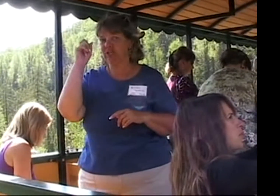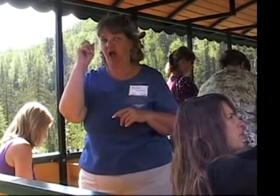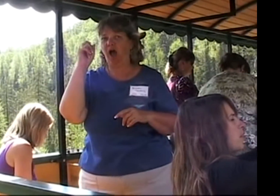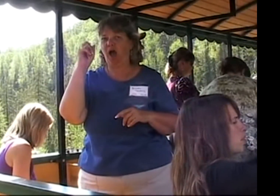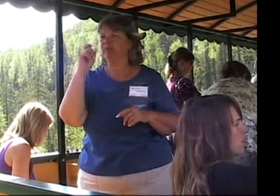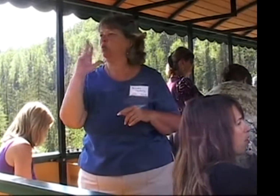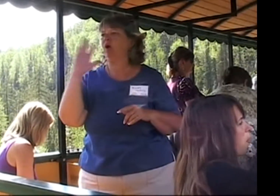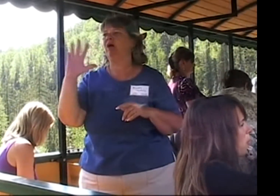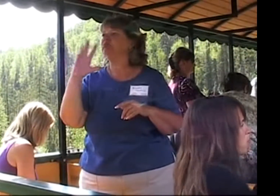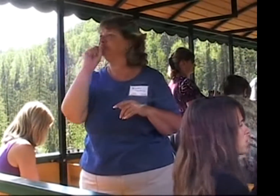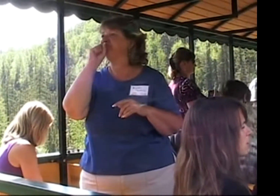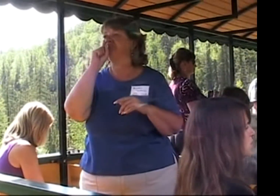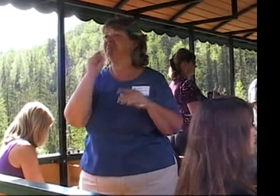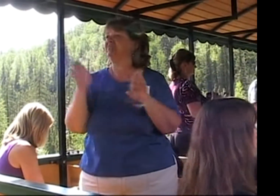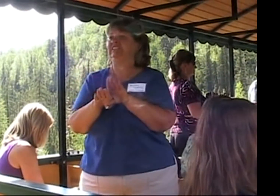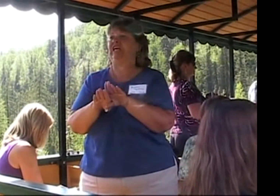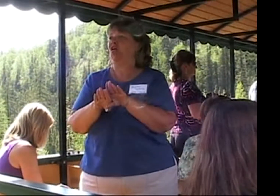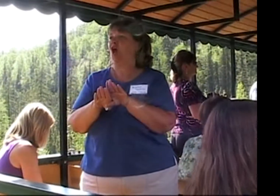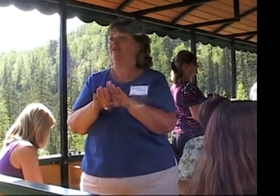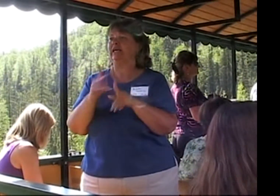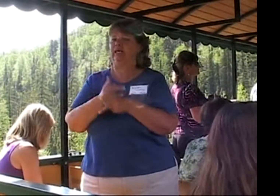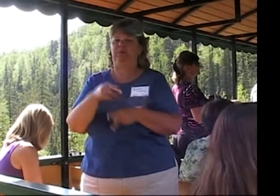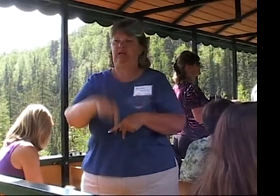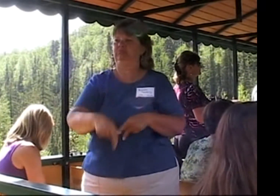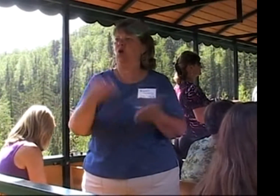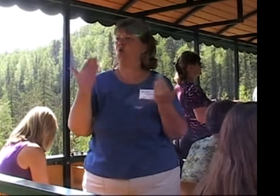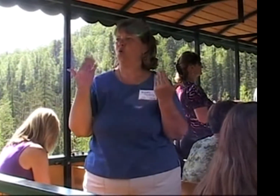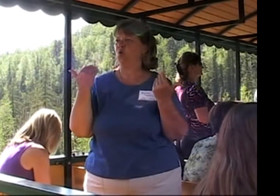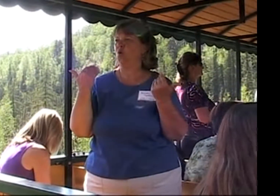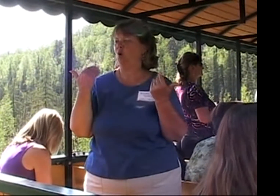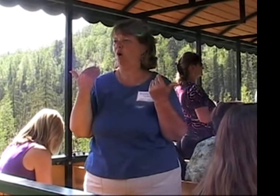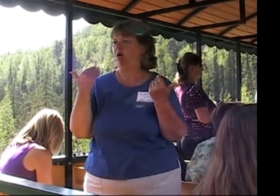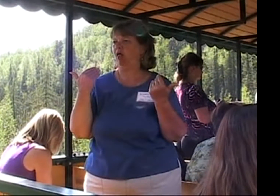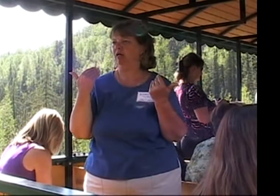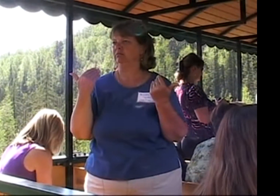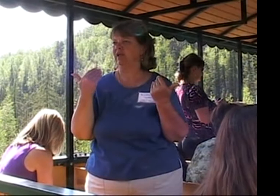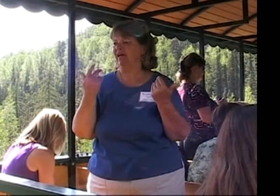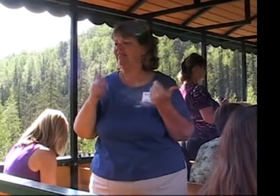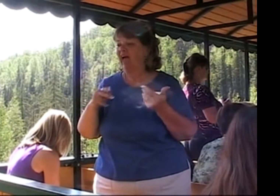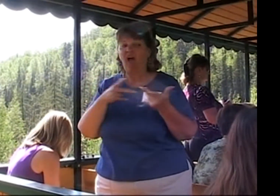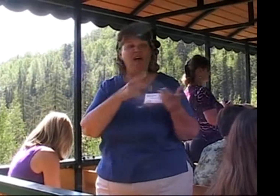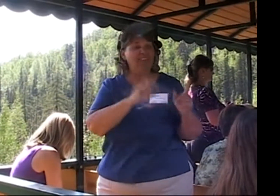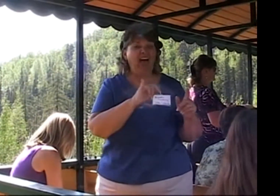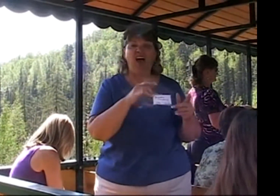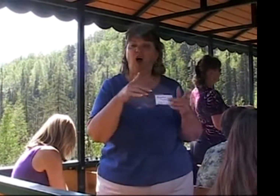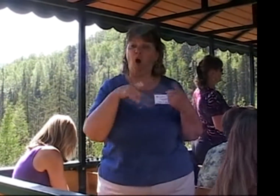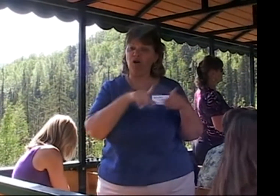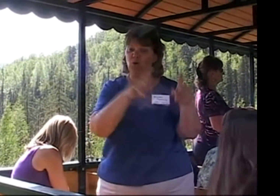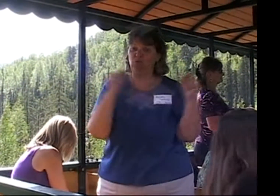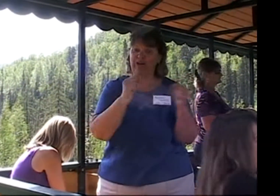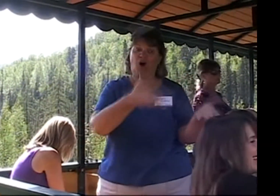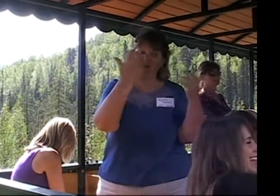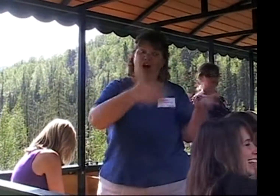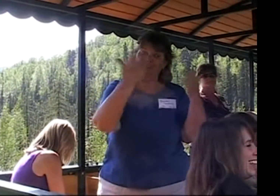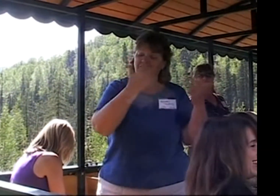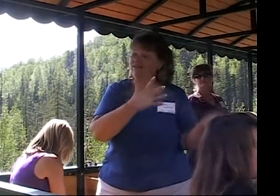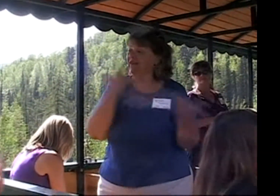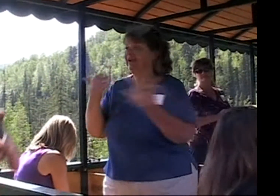these shafts off to keep it nice and cool down there. They'd proceed to wash through all the material that they'd excavated throughout the winter. This area here is called the wash